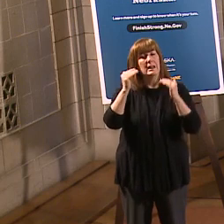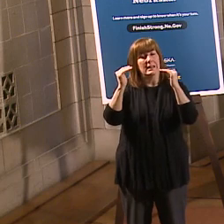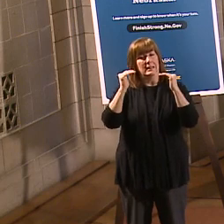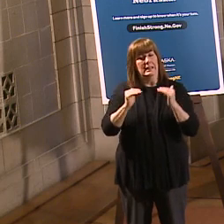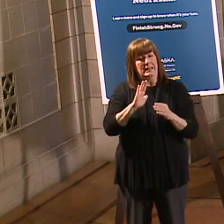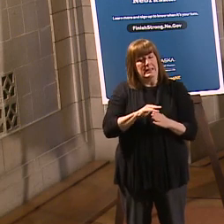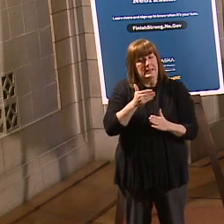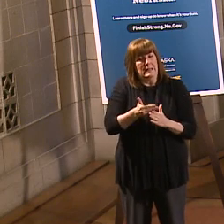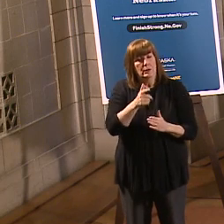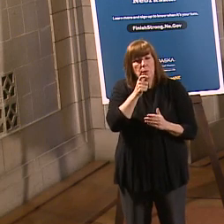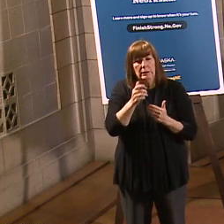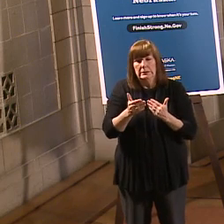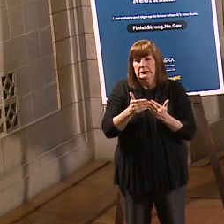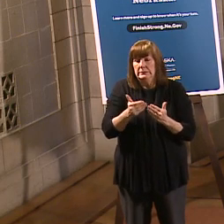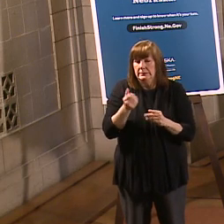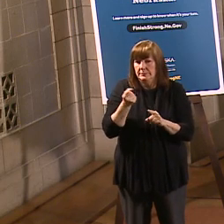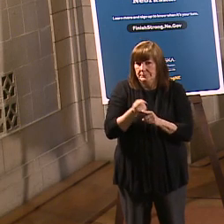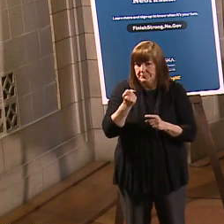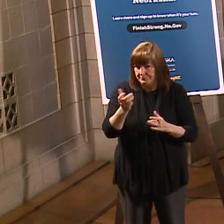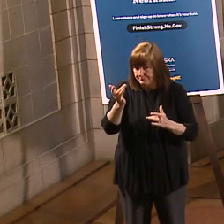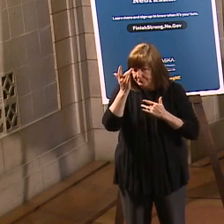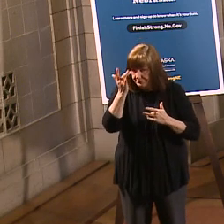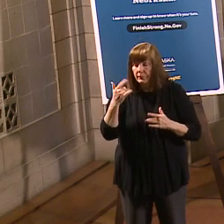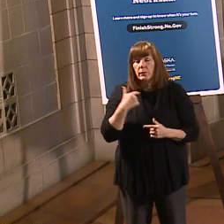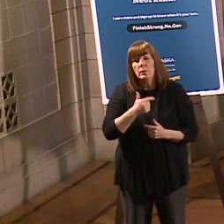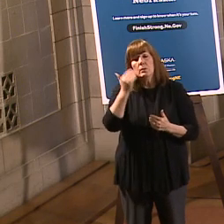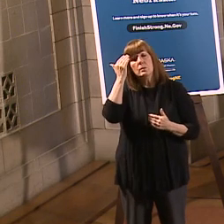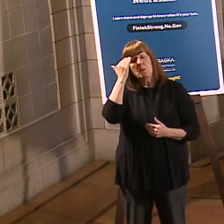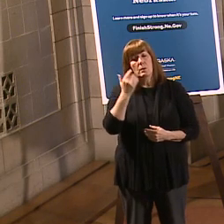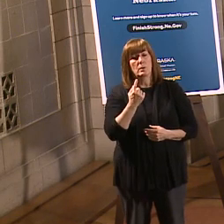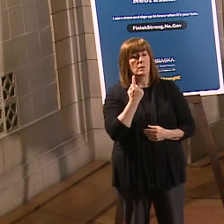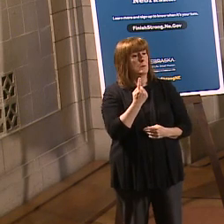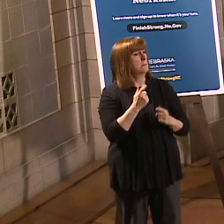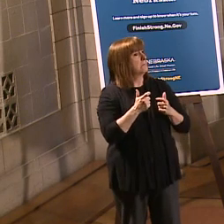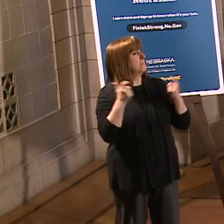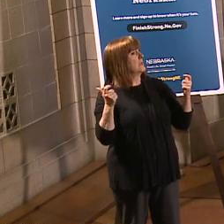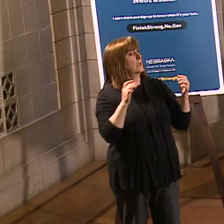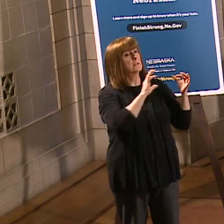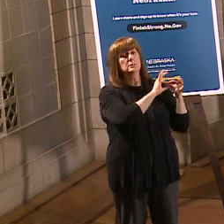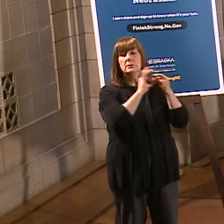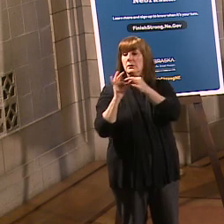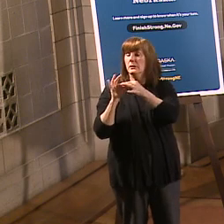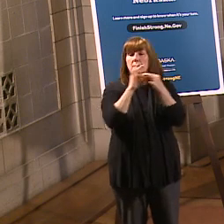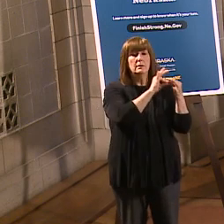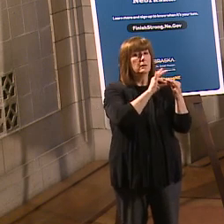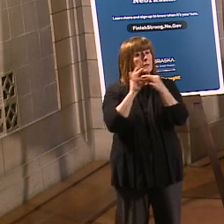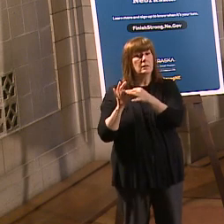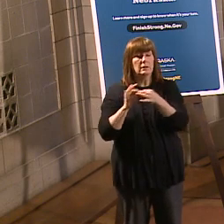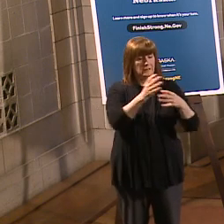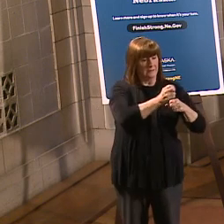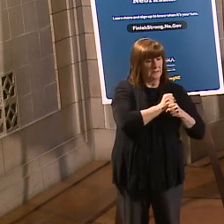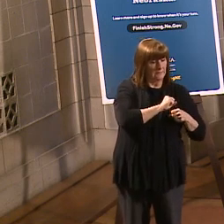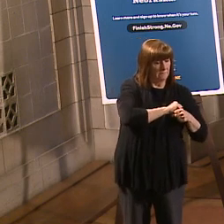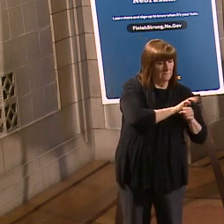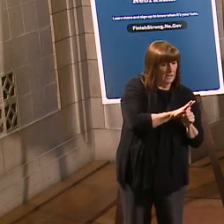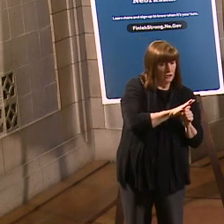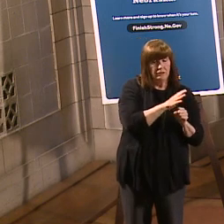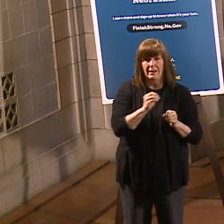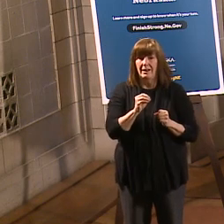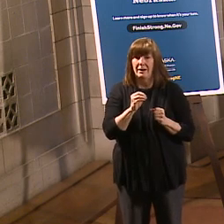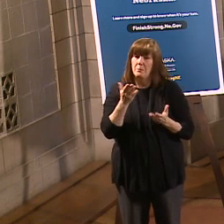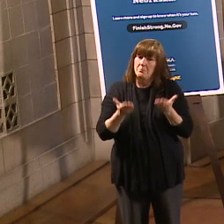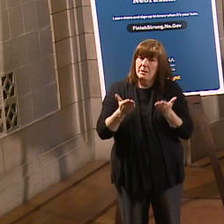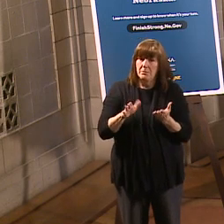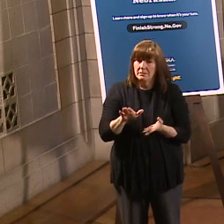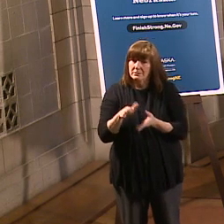vulnerable folks in that category, where we know that the single biggest correlation between getting the virus and your chance of dying